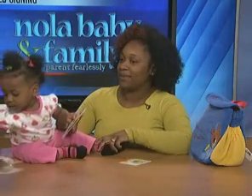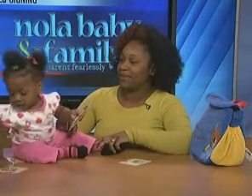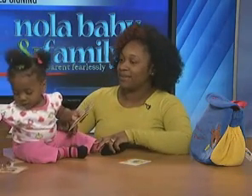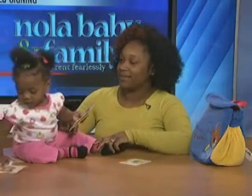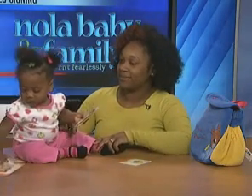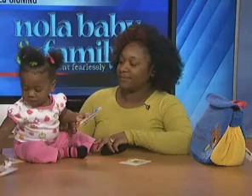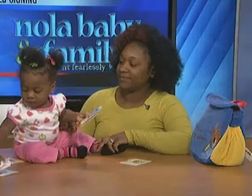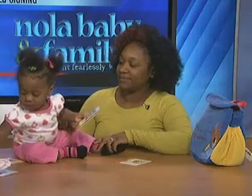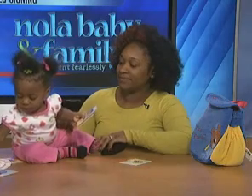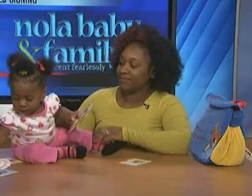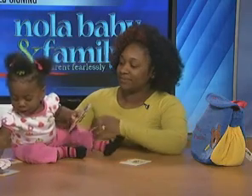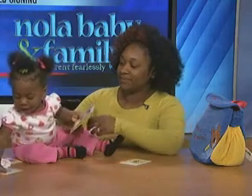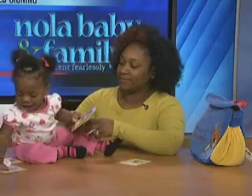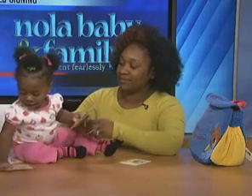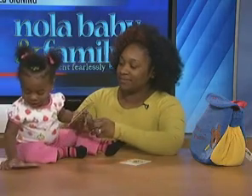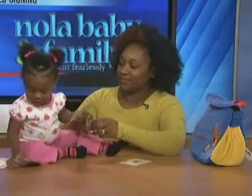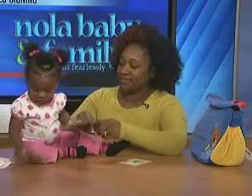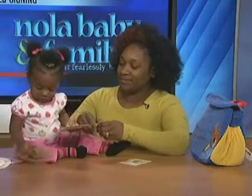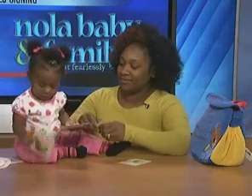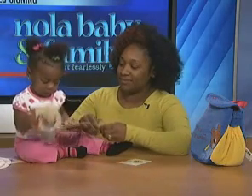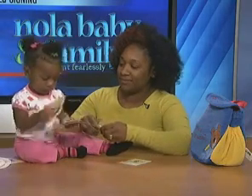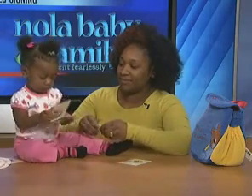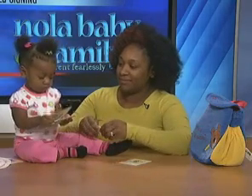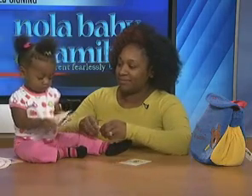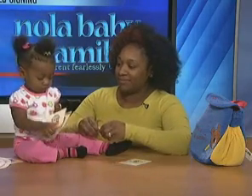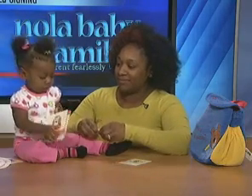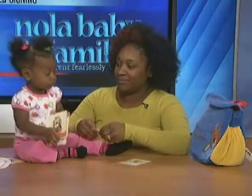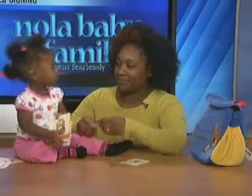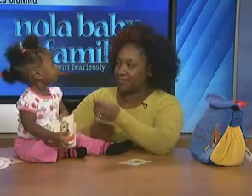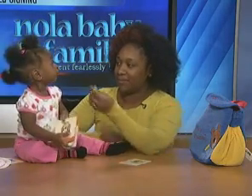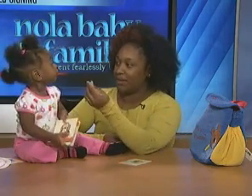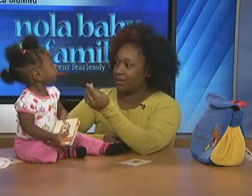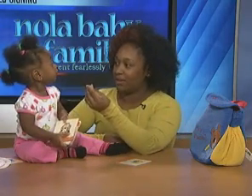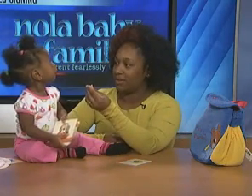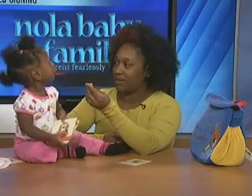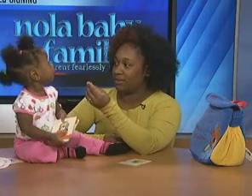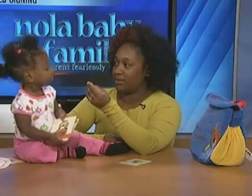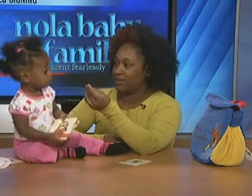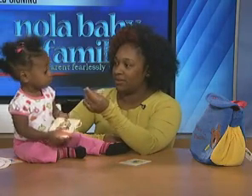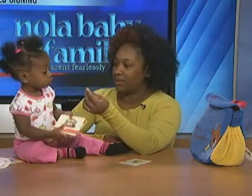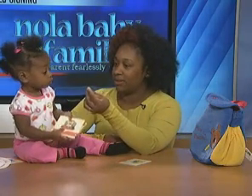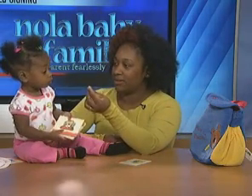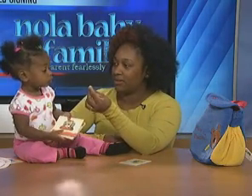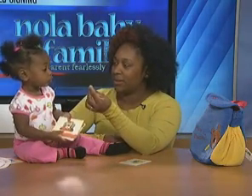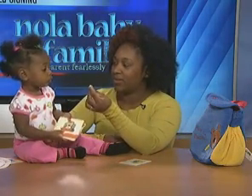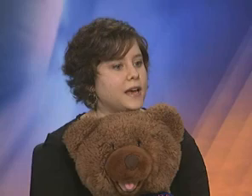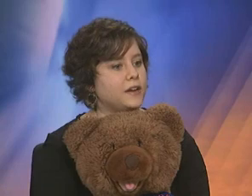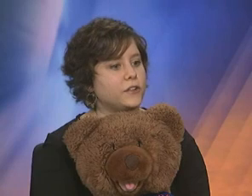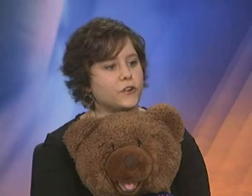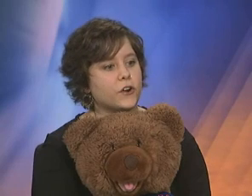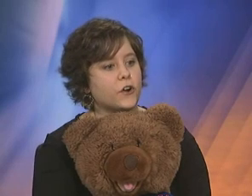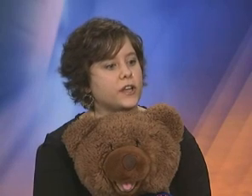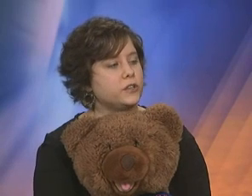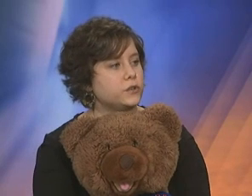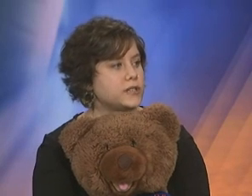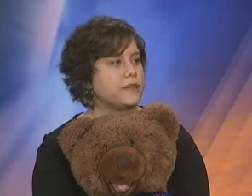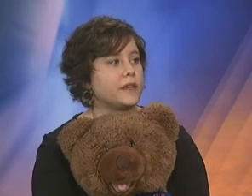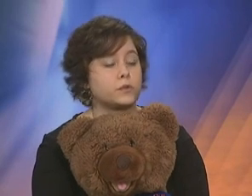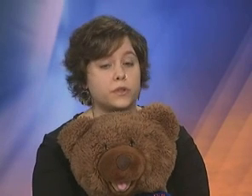the frustration level drop? Dramatically. I was a nanny for 8 years, and I babysat a little girl and used sign language with